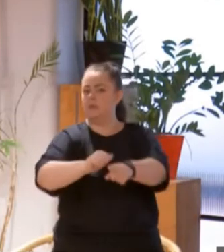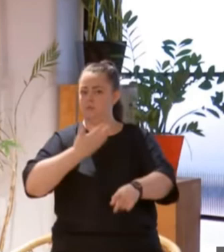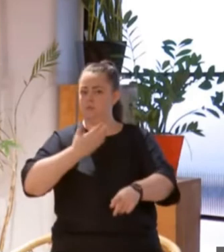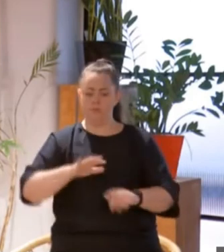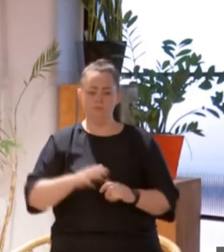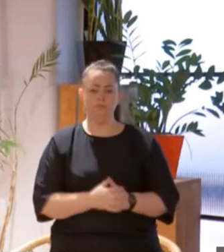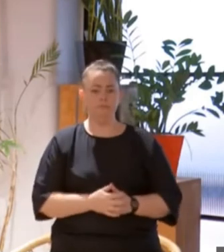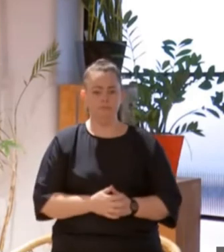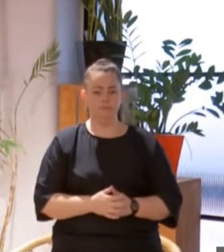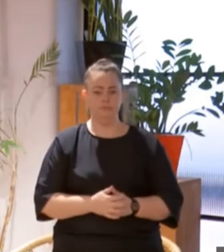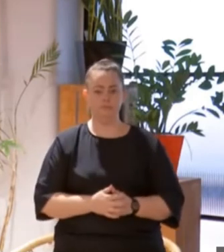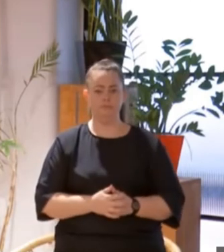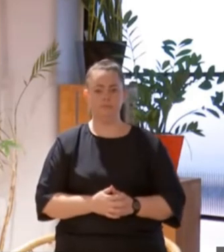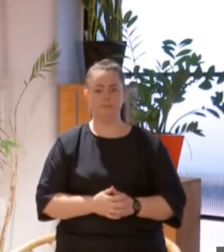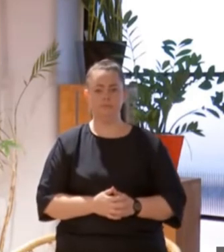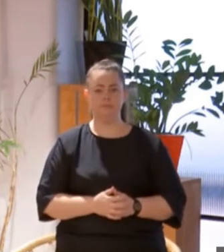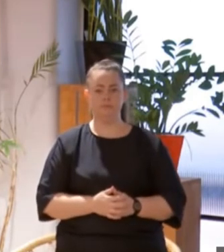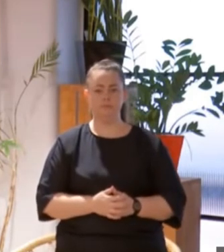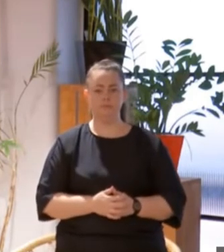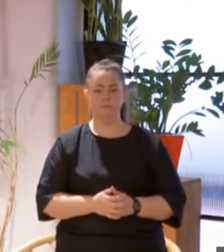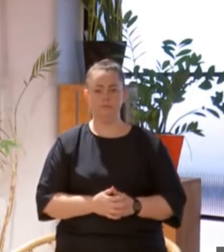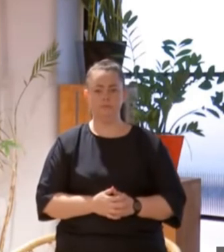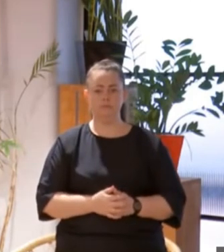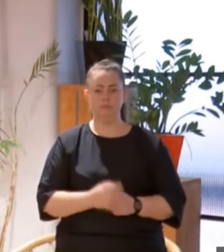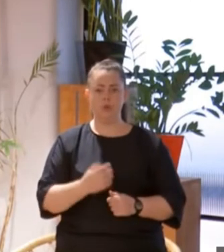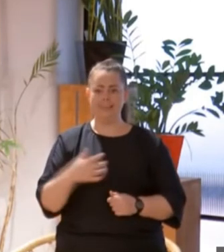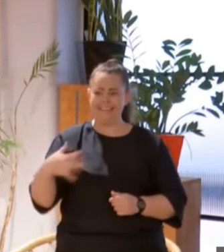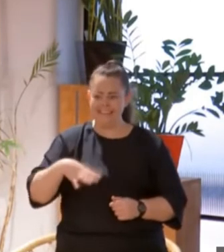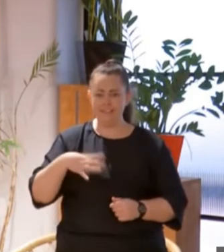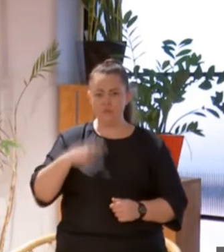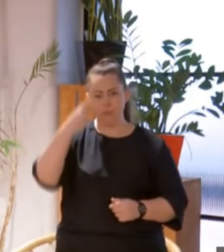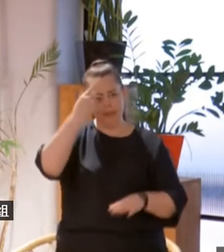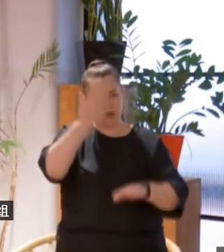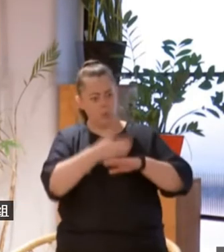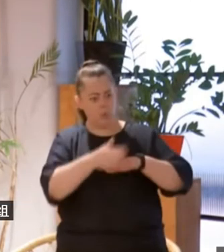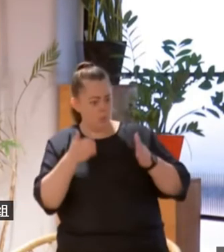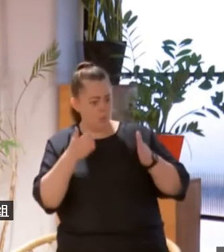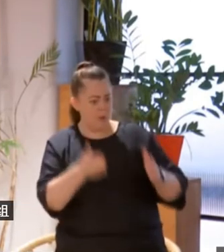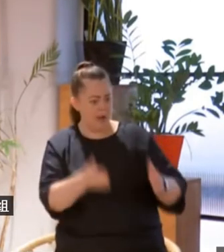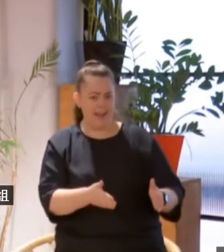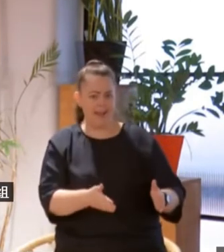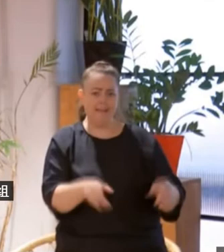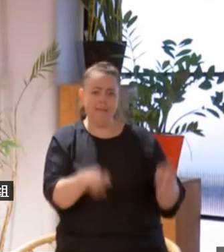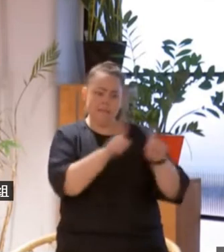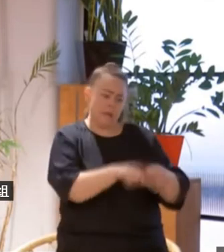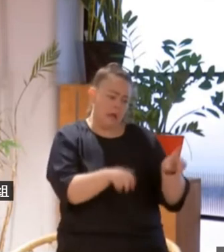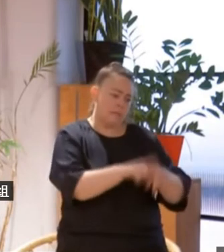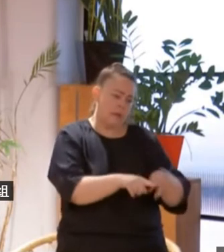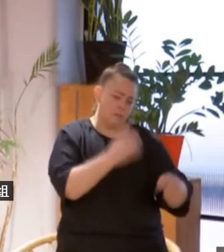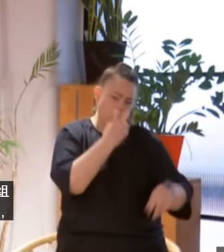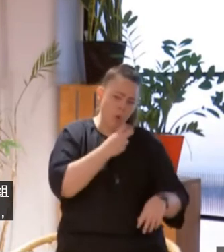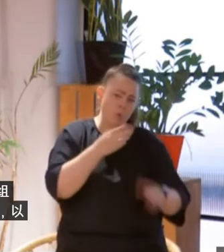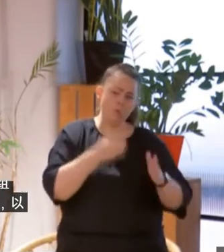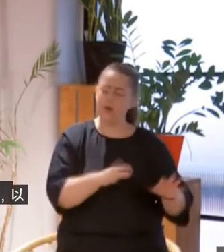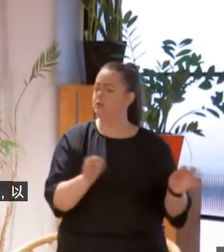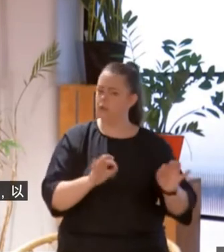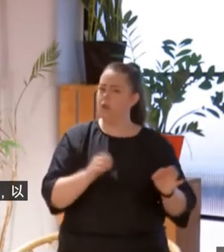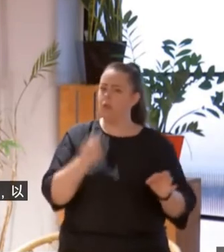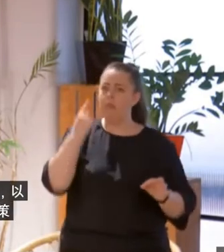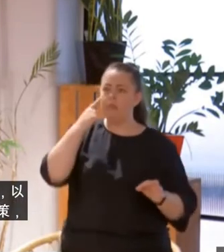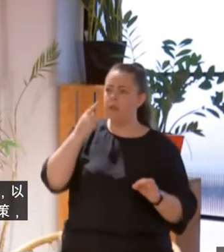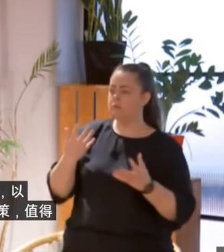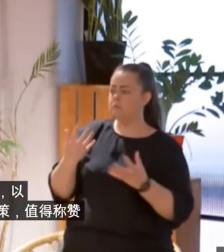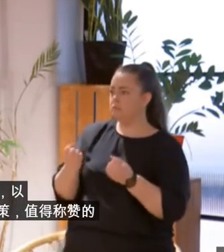past initiatives of this government in looking outside the box and setting up expert panels to provide advice to the government for